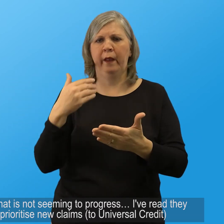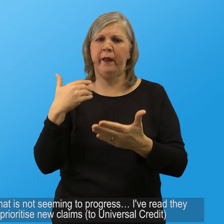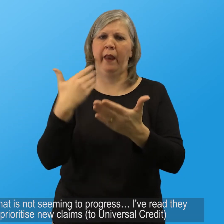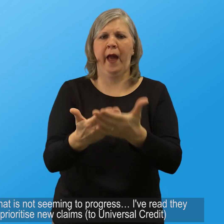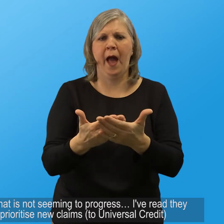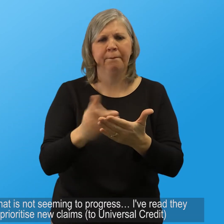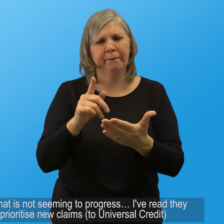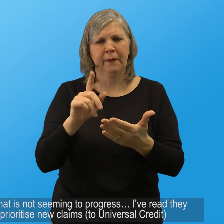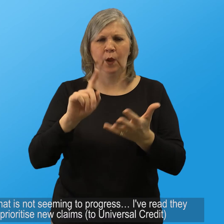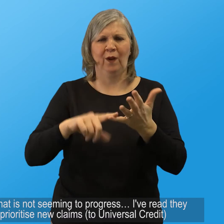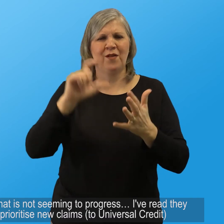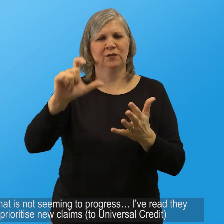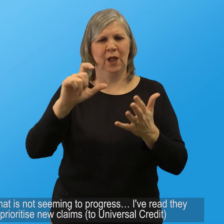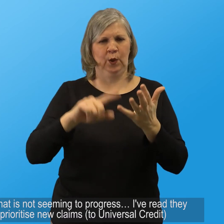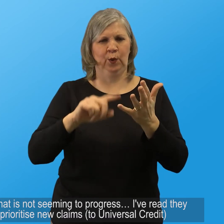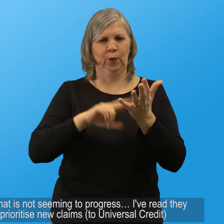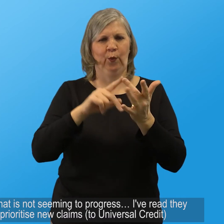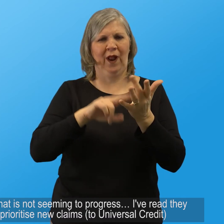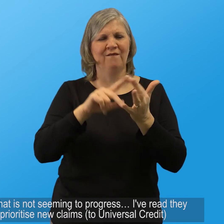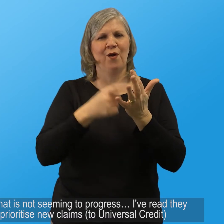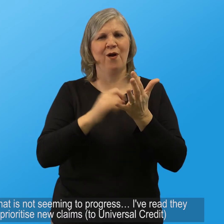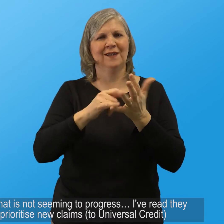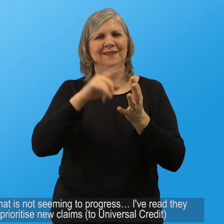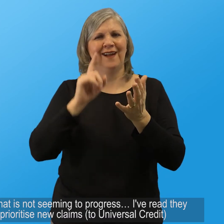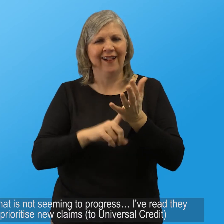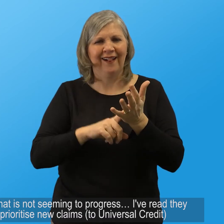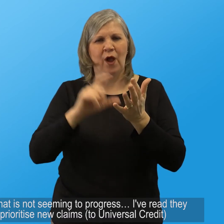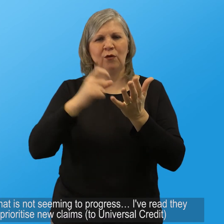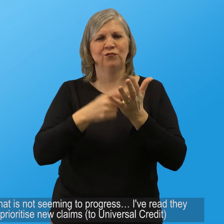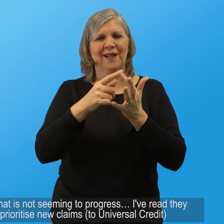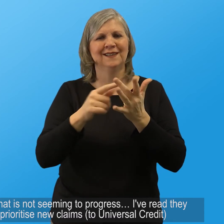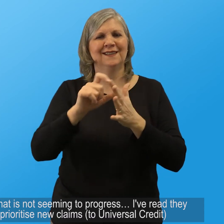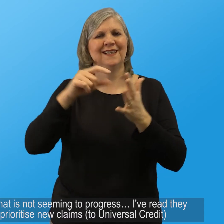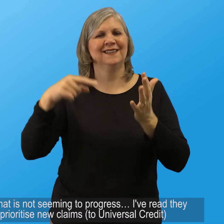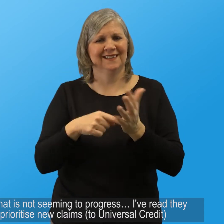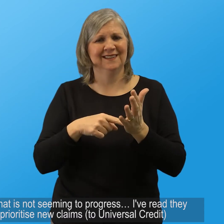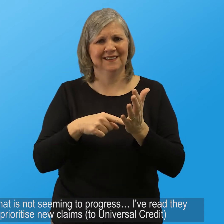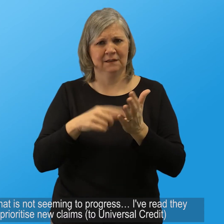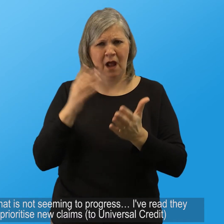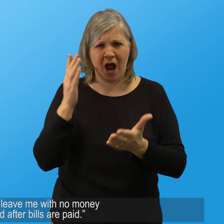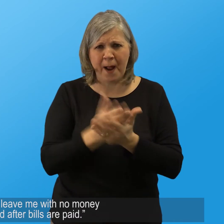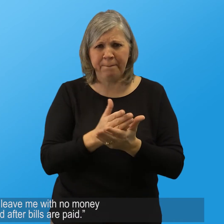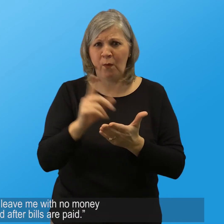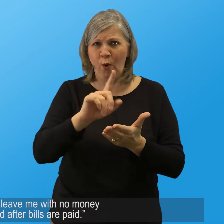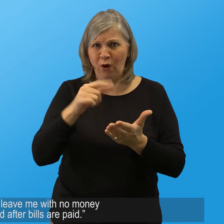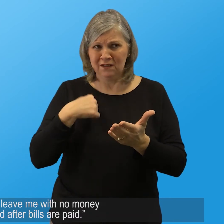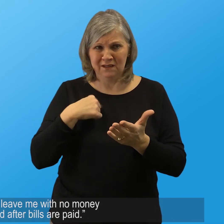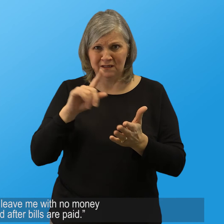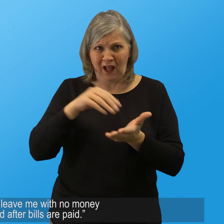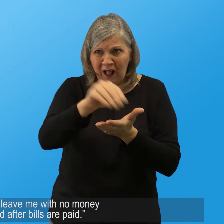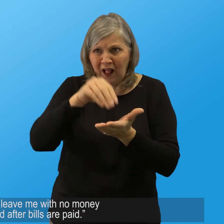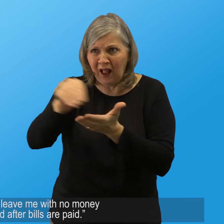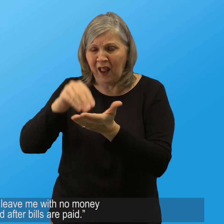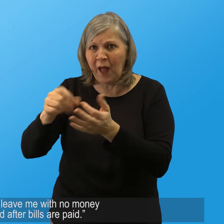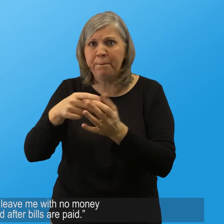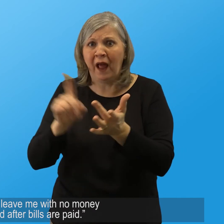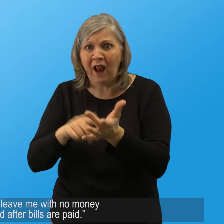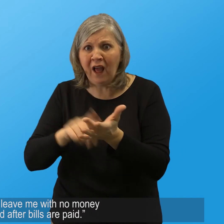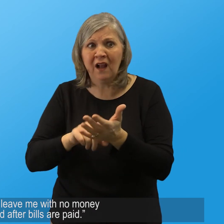I've read they are pushing these aside to prioritise new claims to universal credit, which will leave me with no money for food after bills are